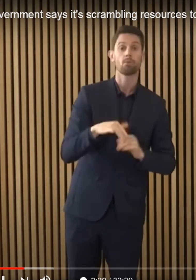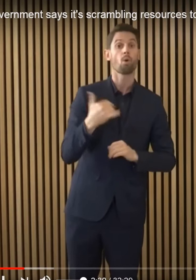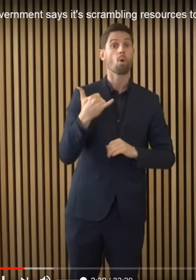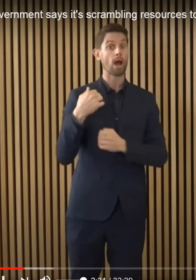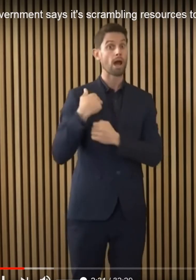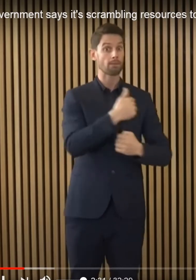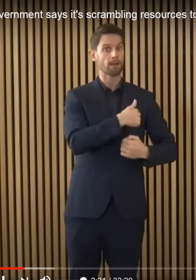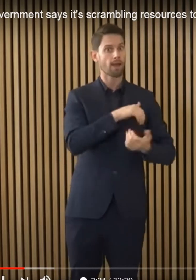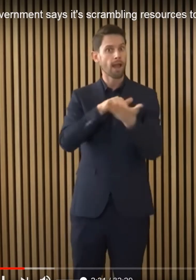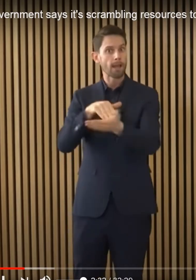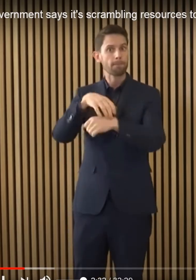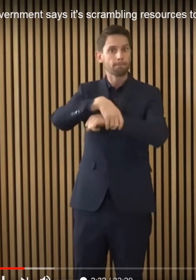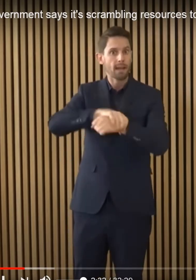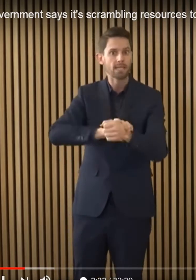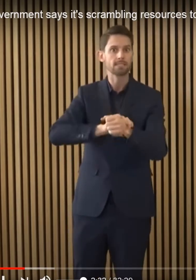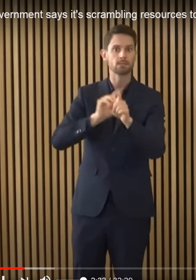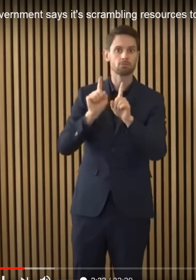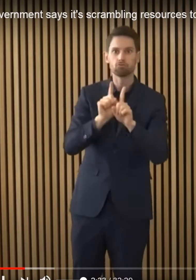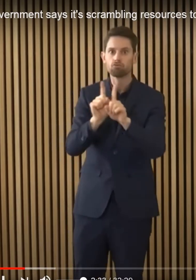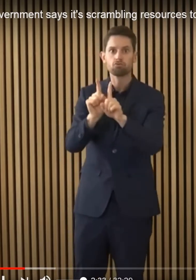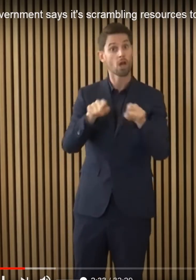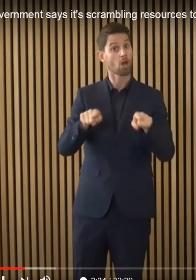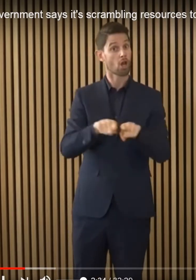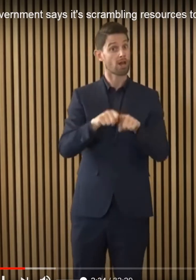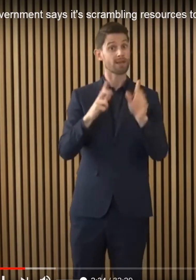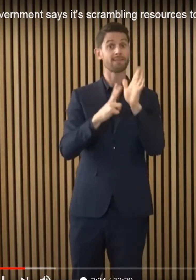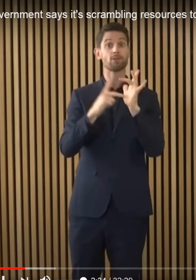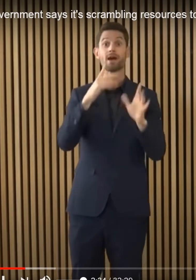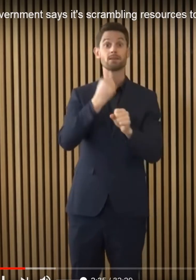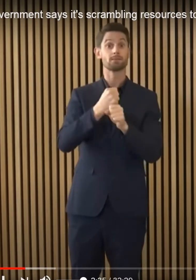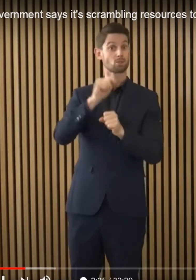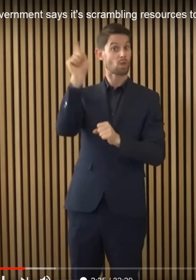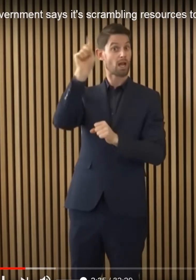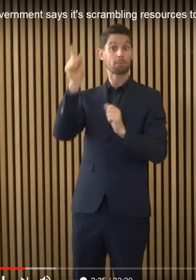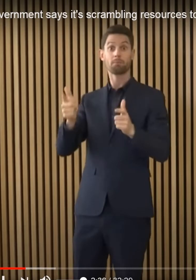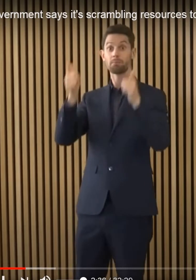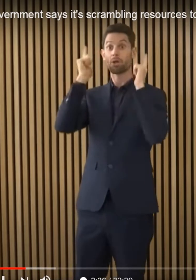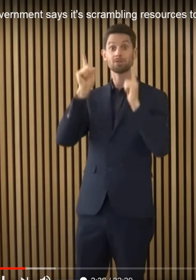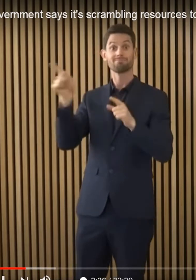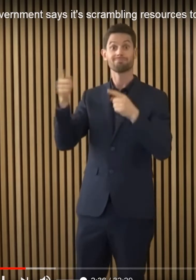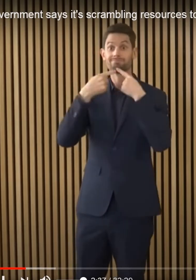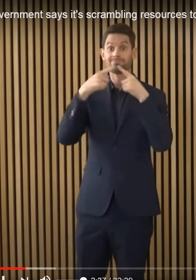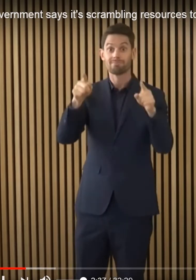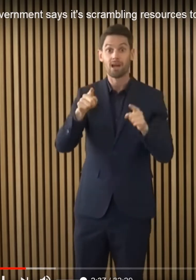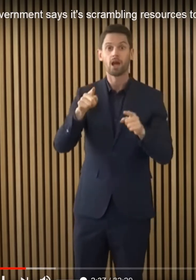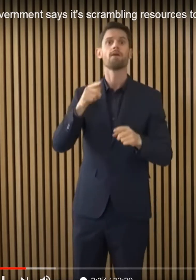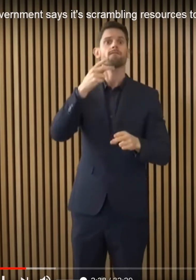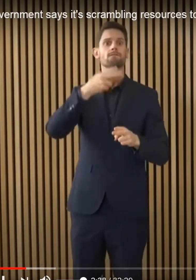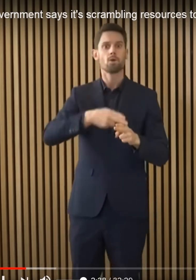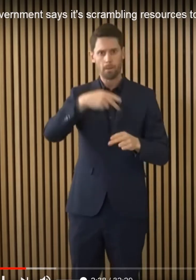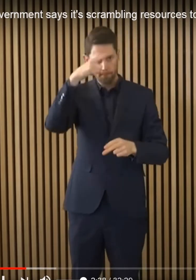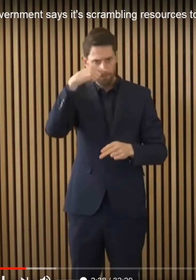streets, assisting in particular, as the Premier set out today, with tracing and